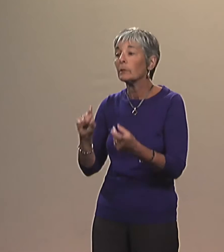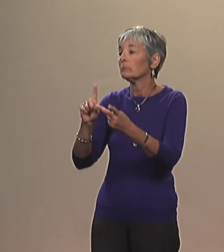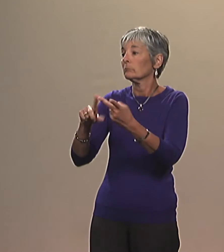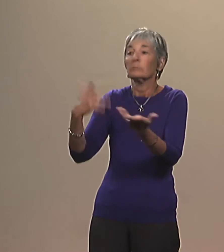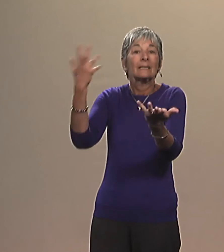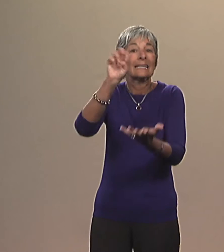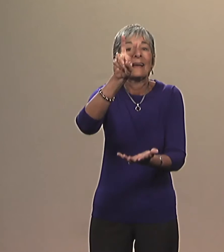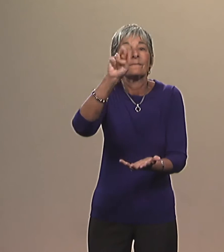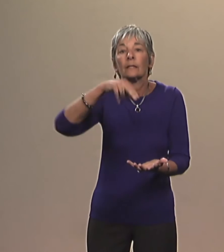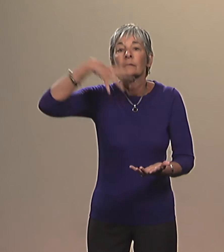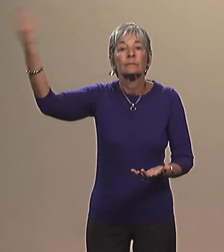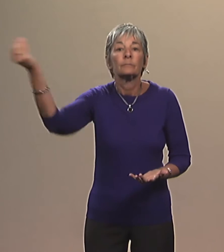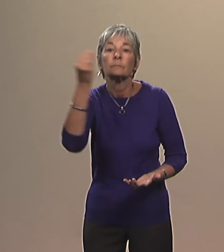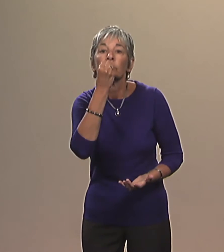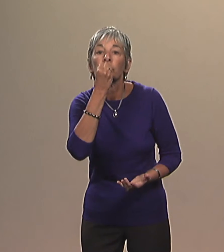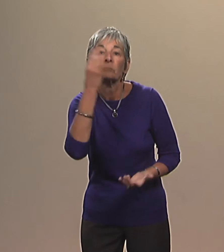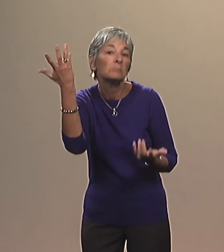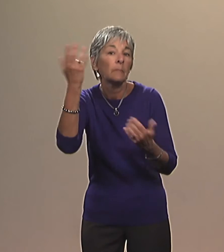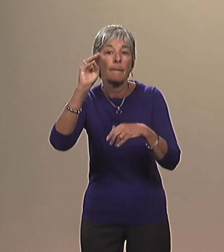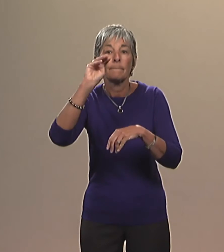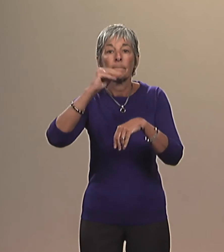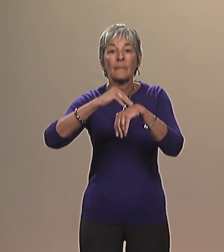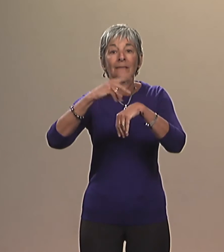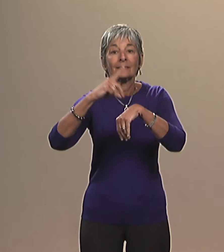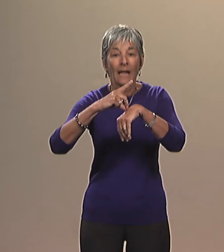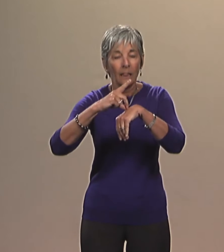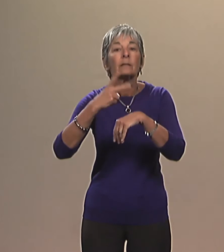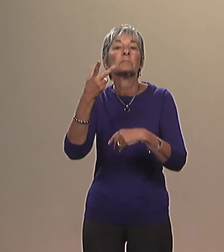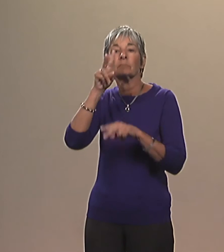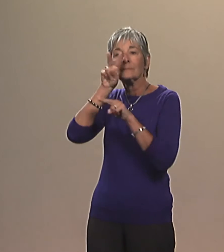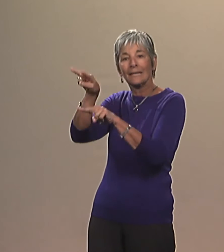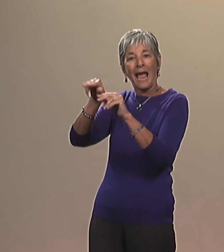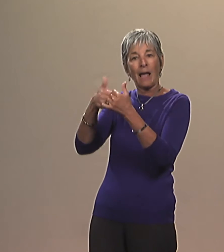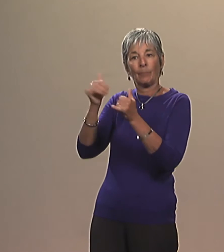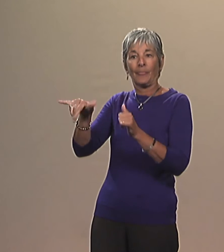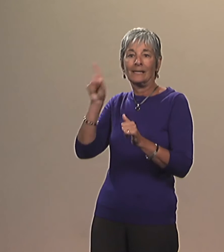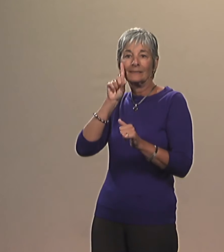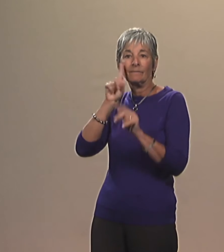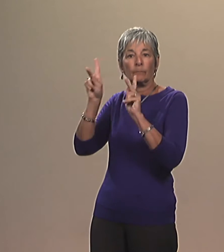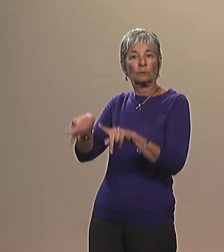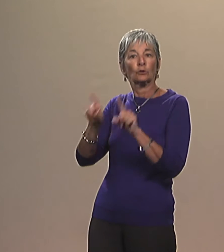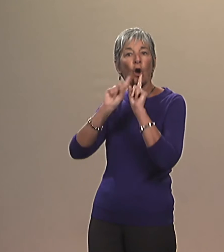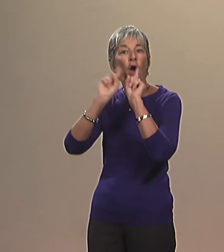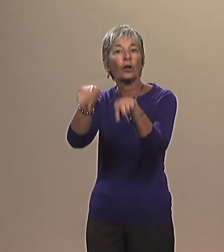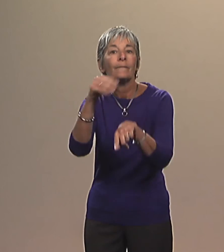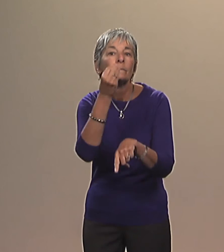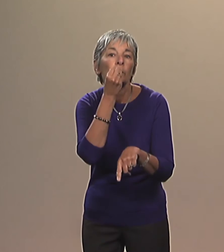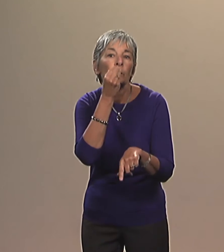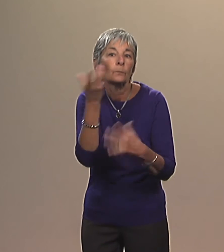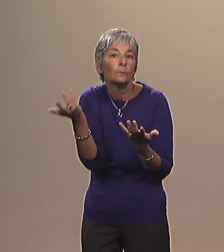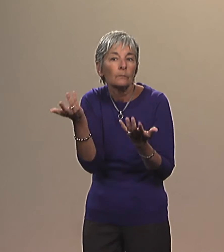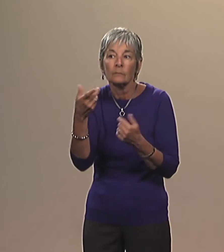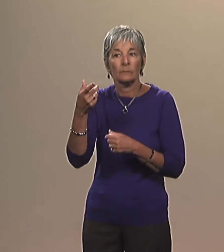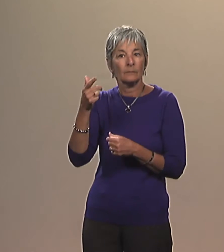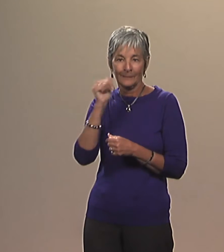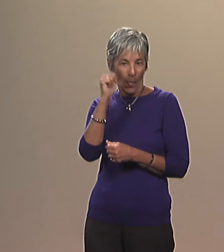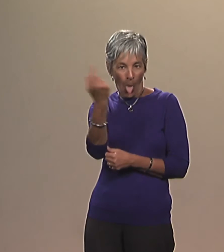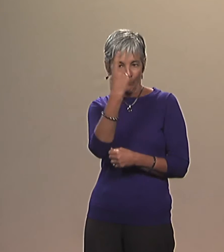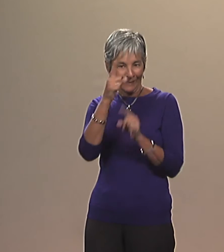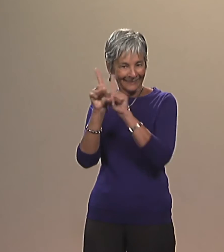baby. They might even all go out to McDonald's, and the parents watch how a deaf person orders food. They see that a deaf person